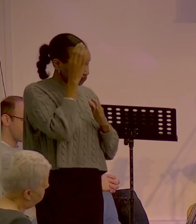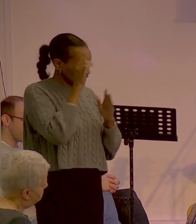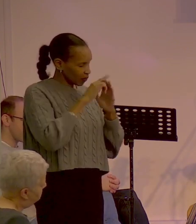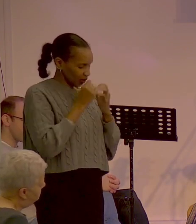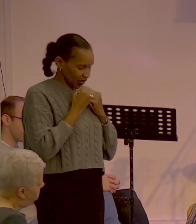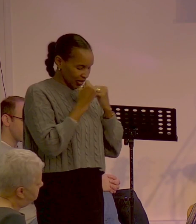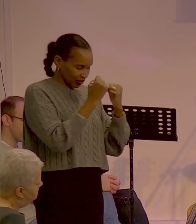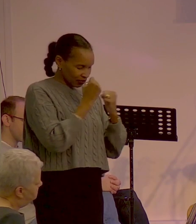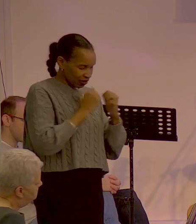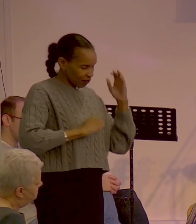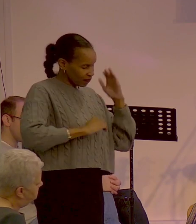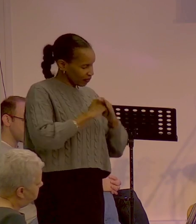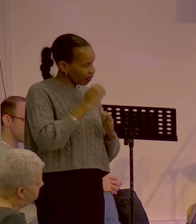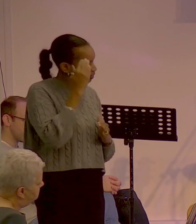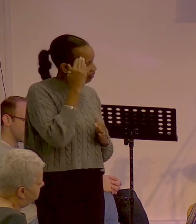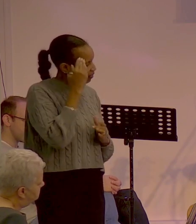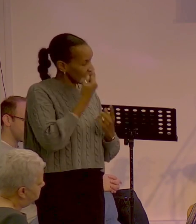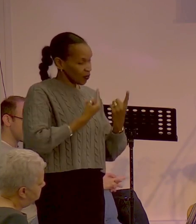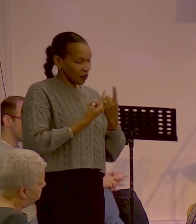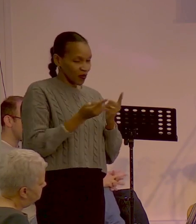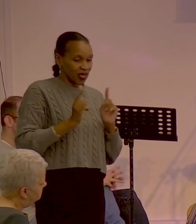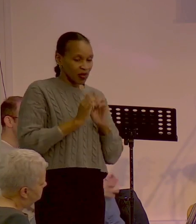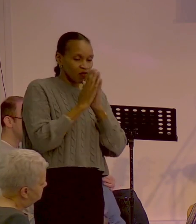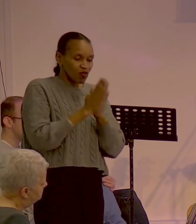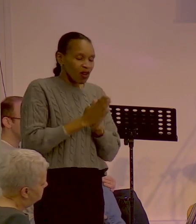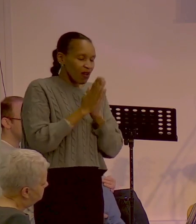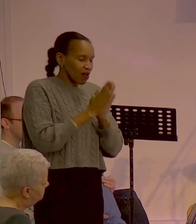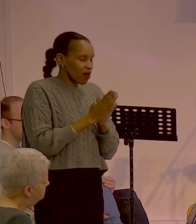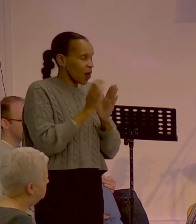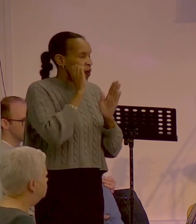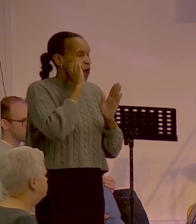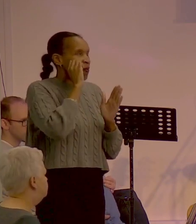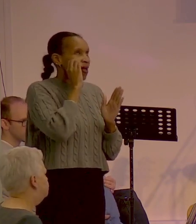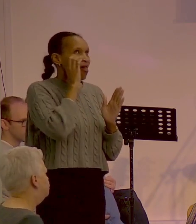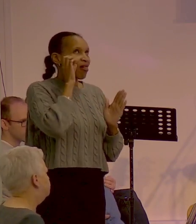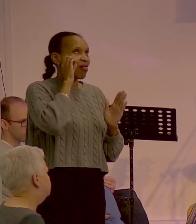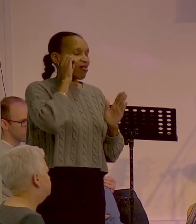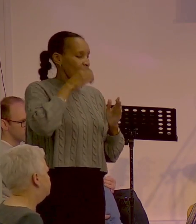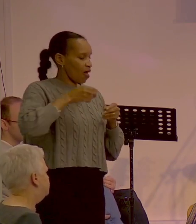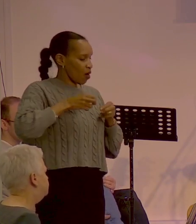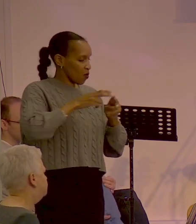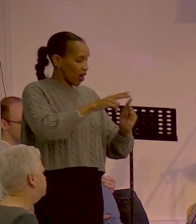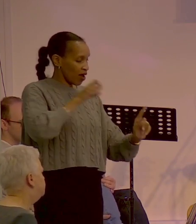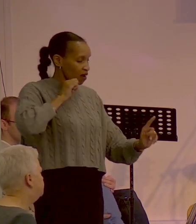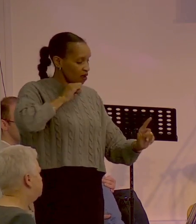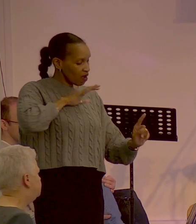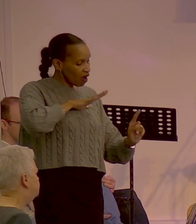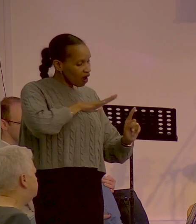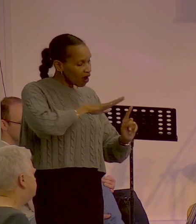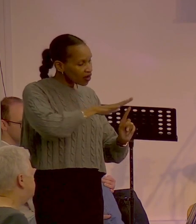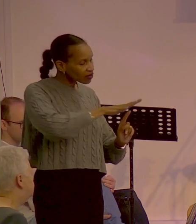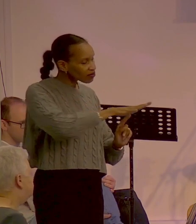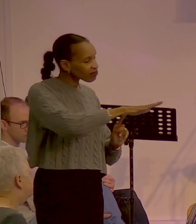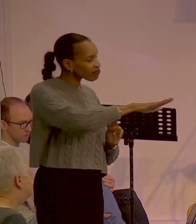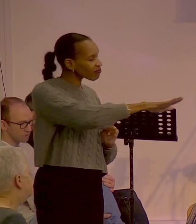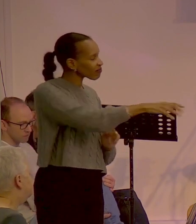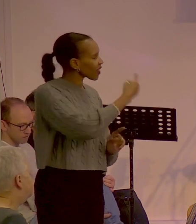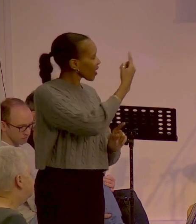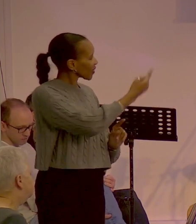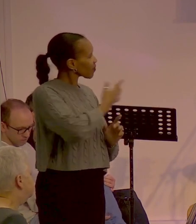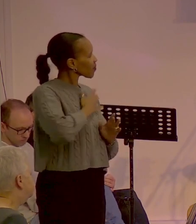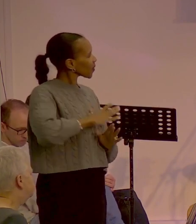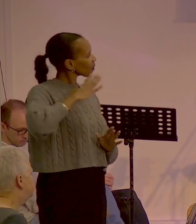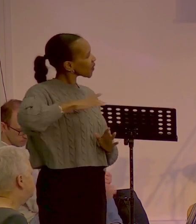insight. And we pray that you would light her way as she seeks to serve you in